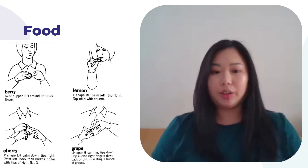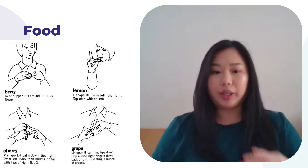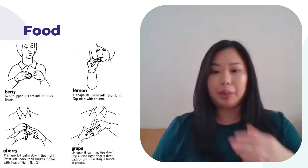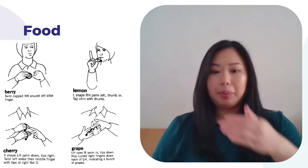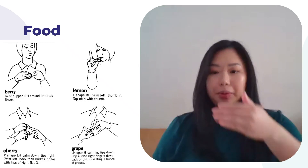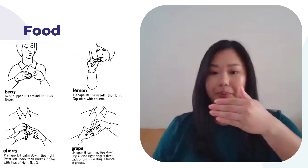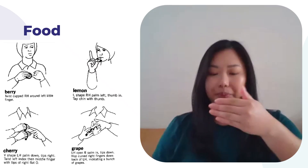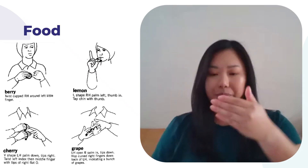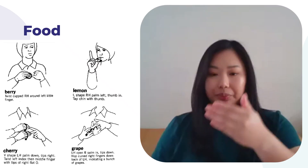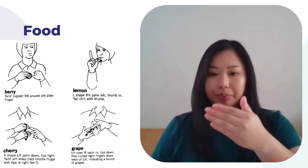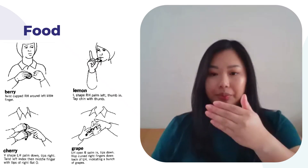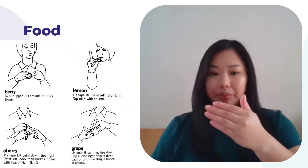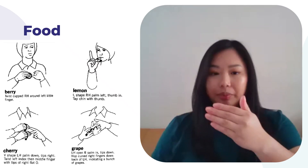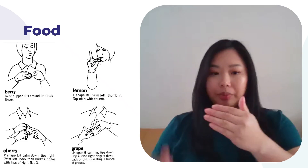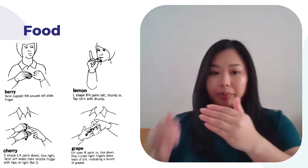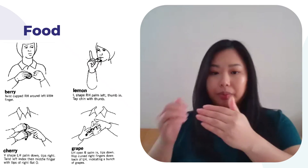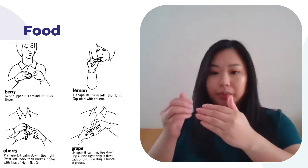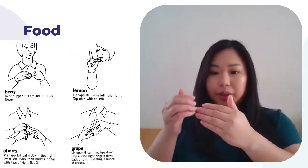Grape.